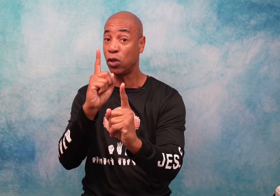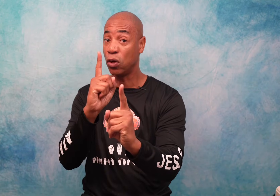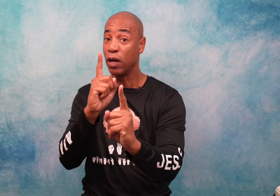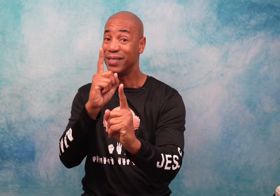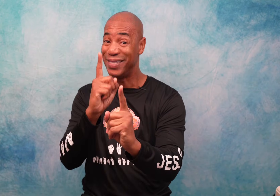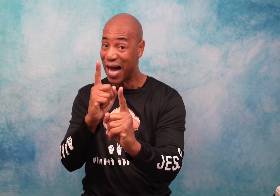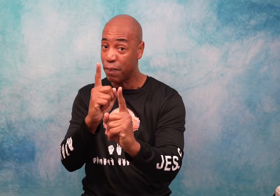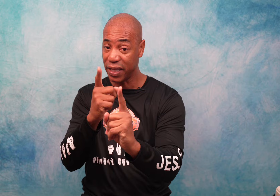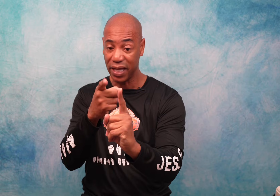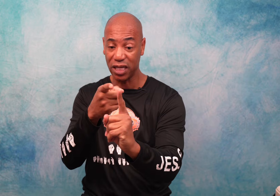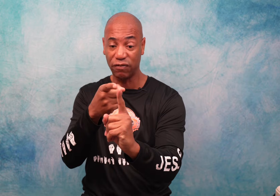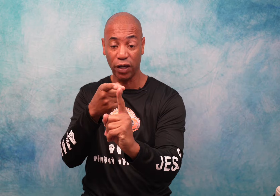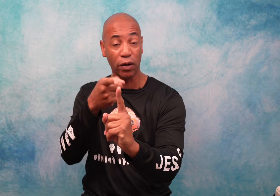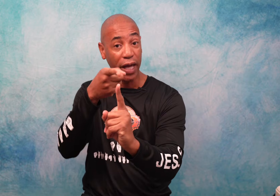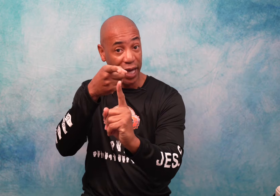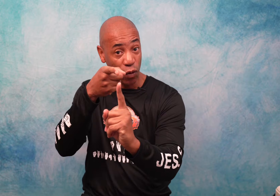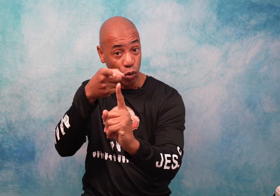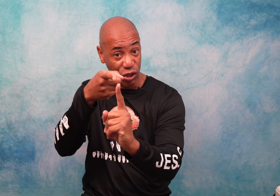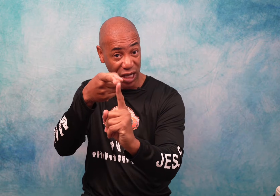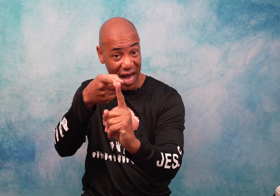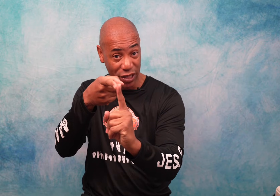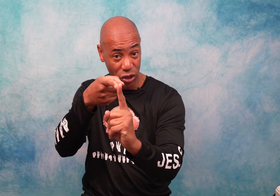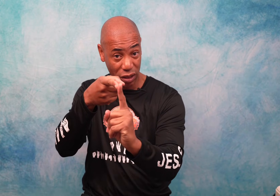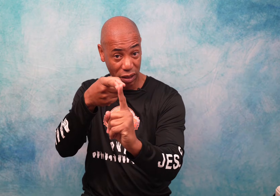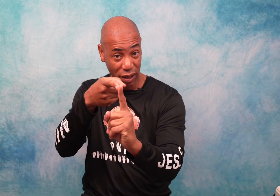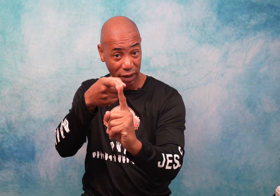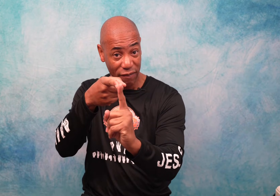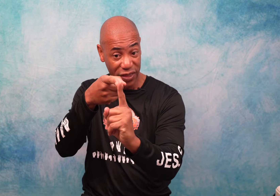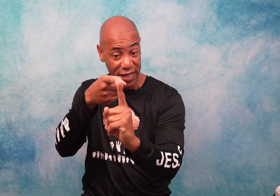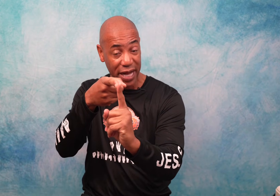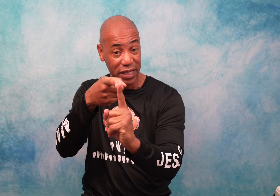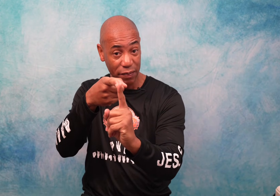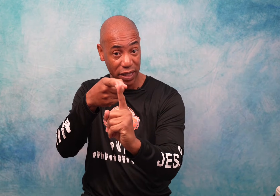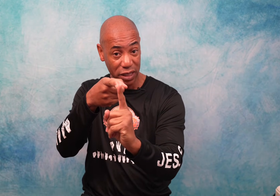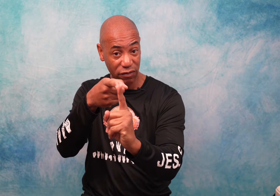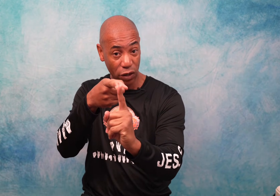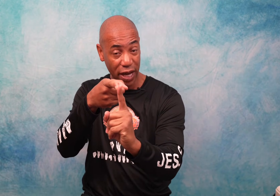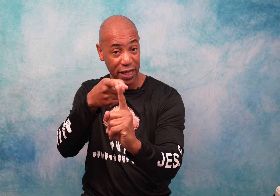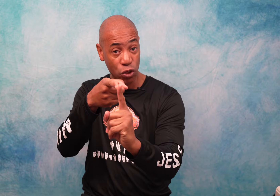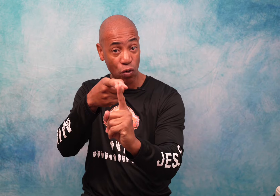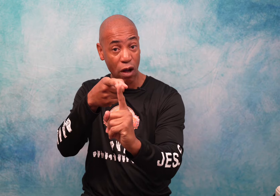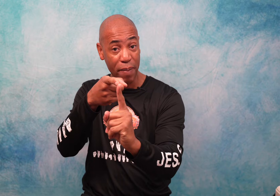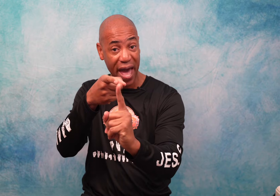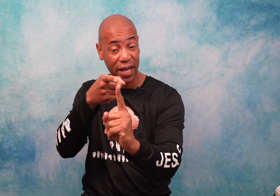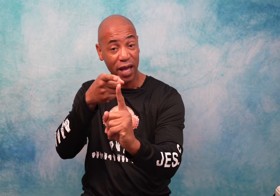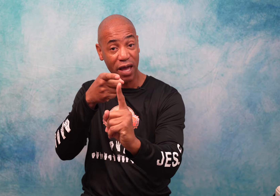your dominant index finger. It will touch the non-dominant index finger and then draw back and